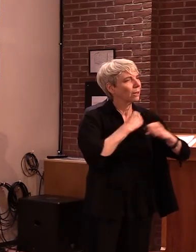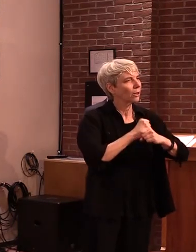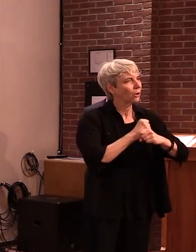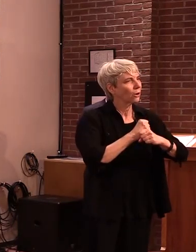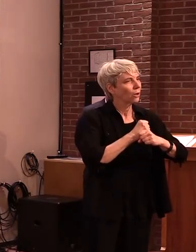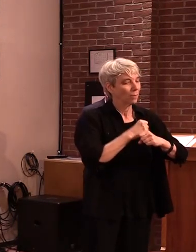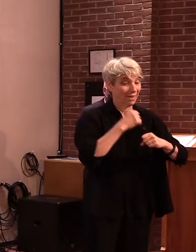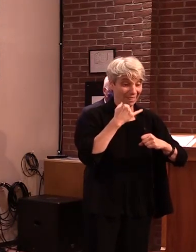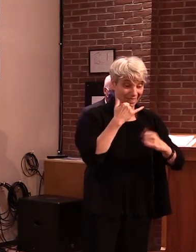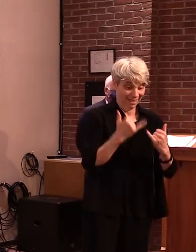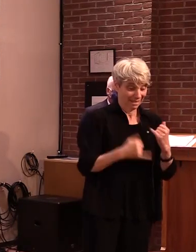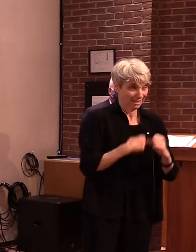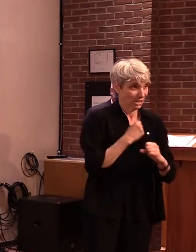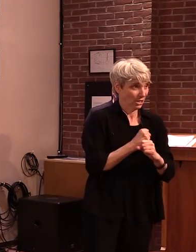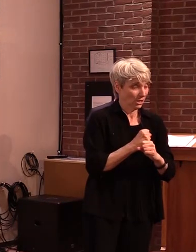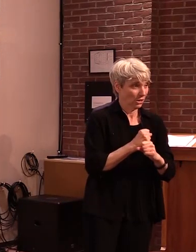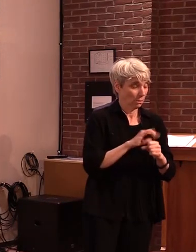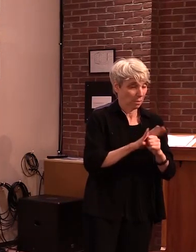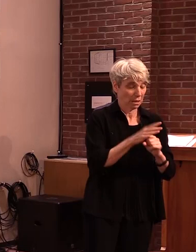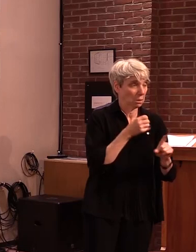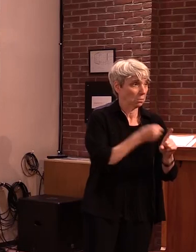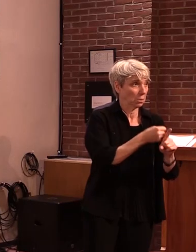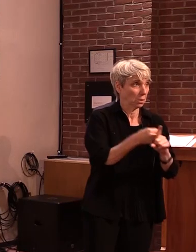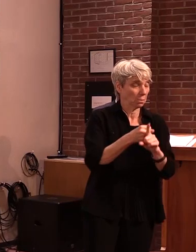our economy for a period of time.